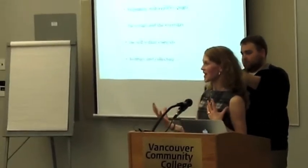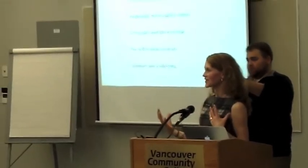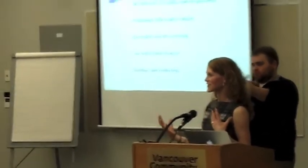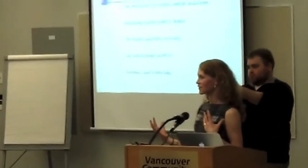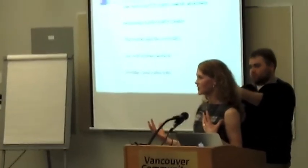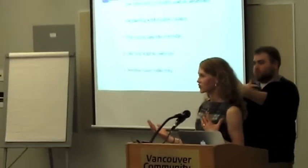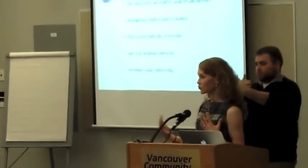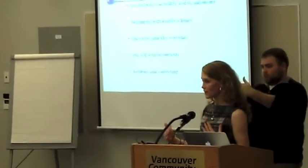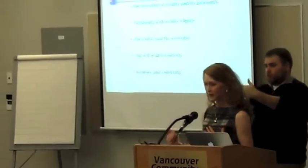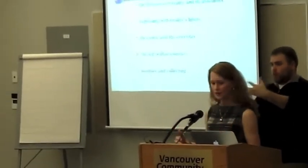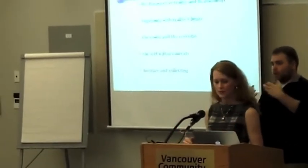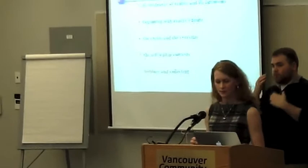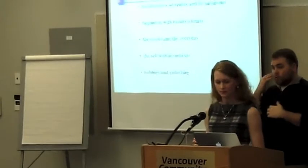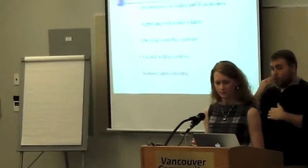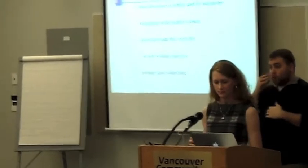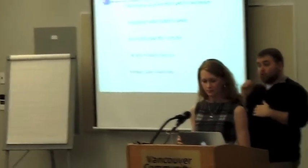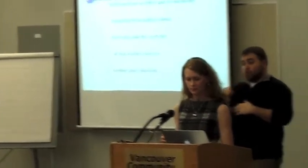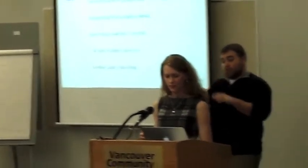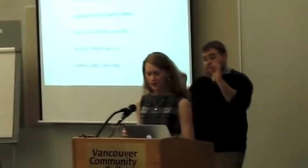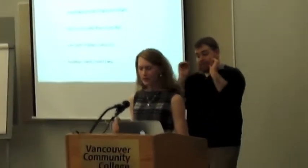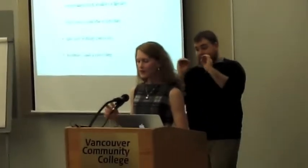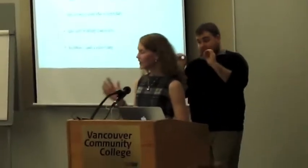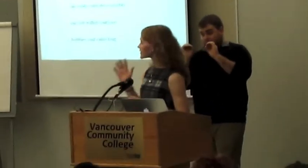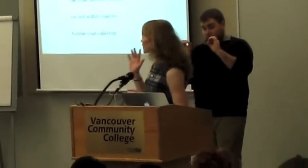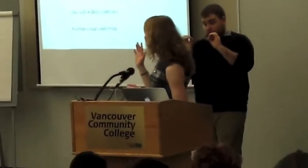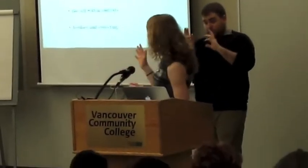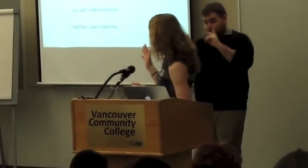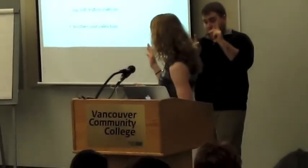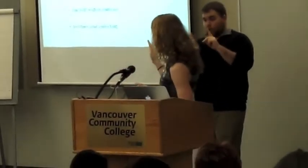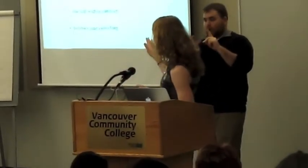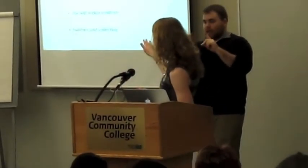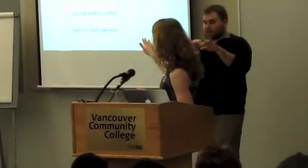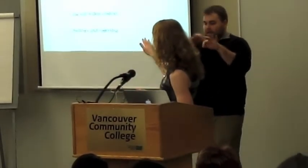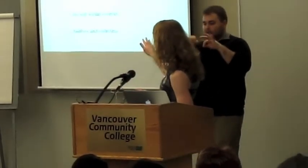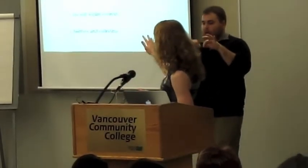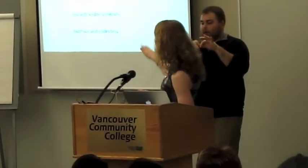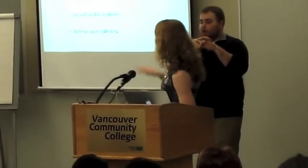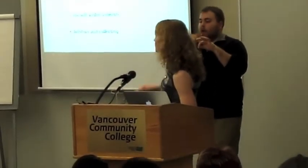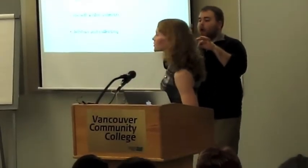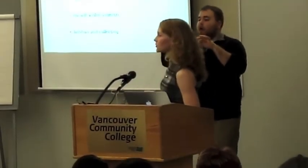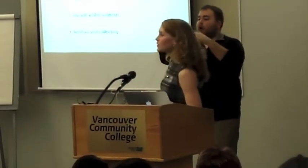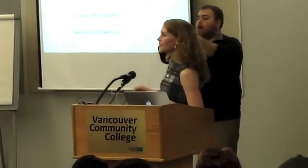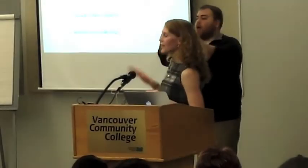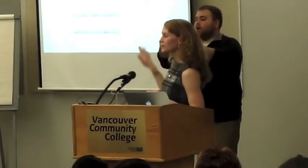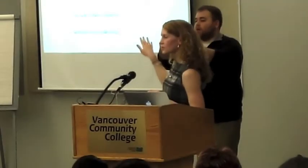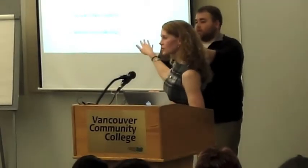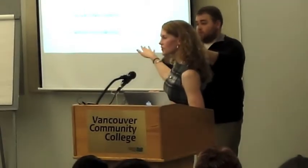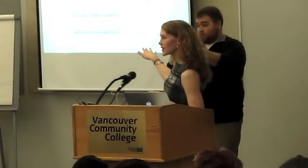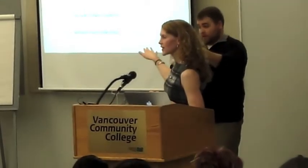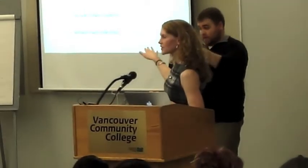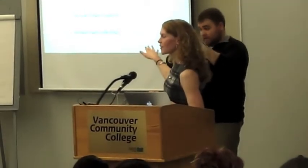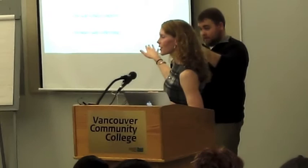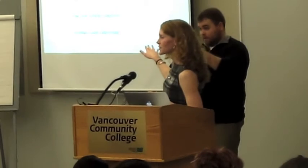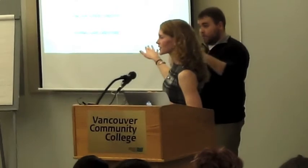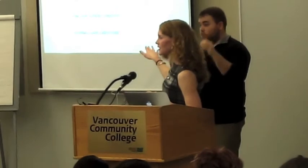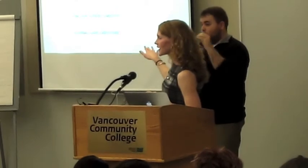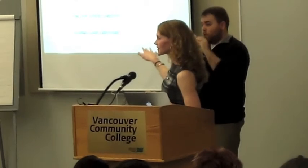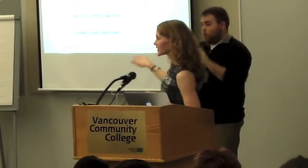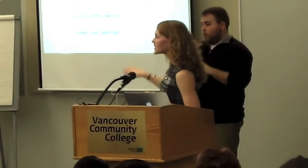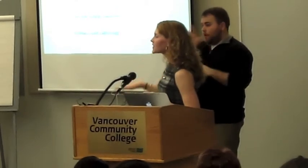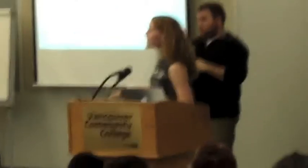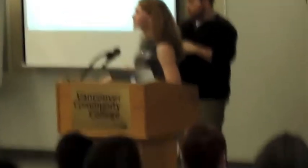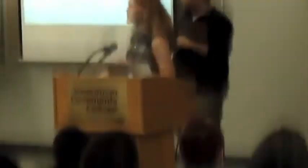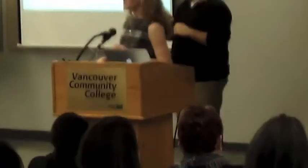has fantastic features within it. It's not really unusual, too, and I'll return to the idea of hobbies